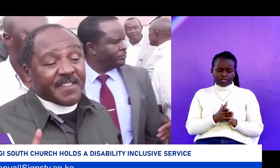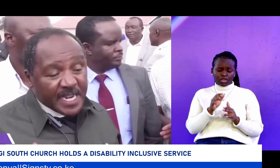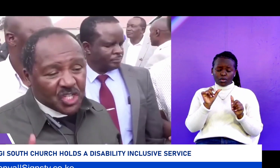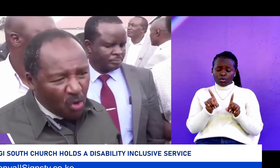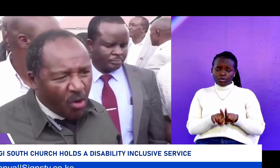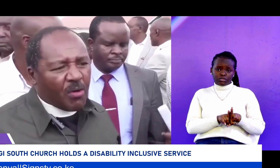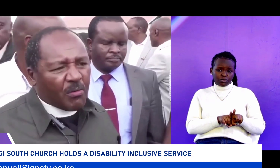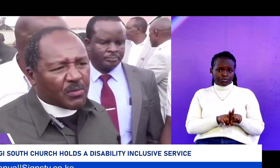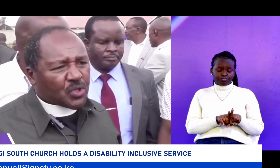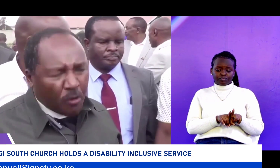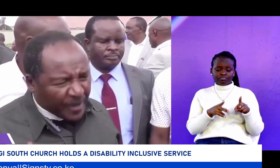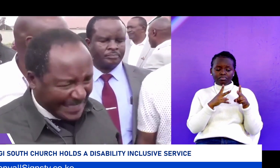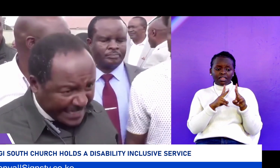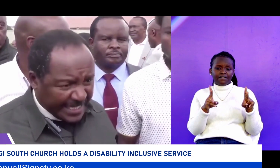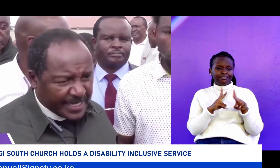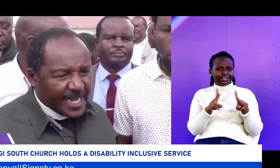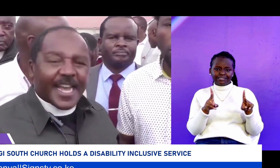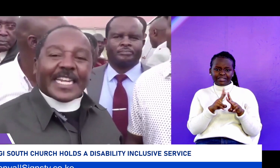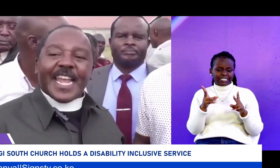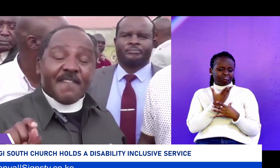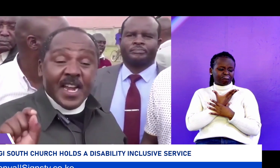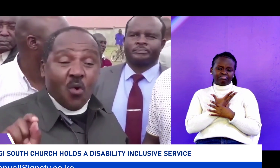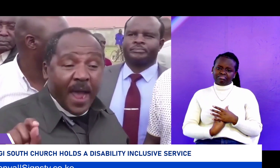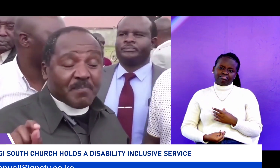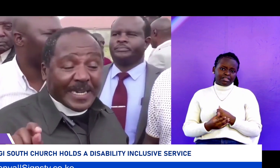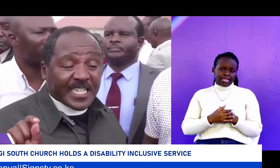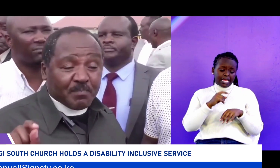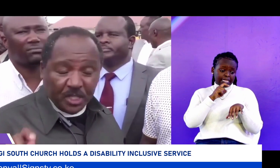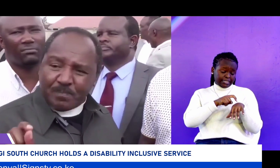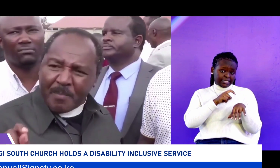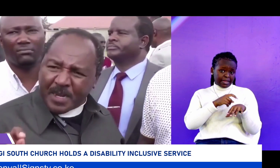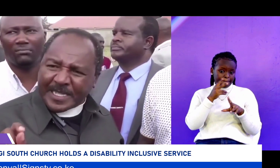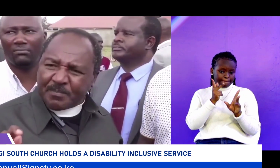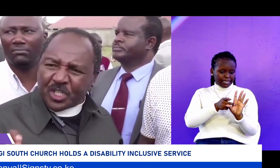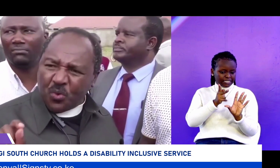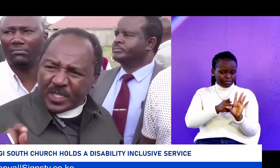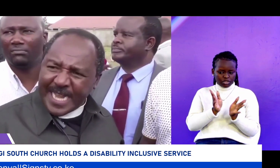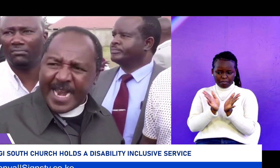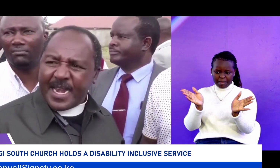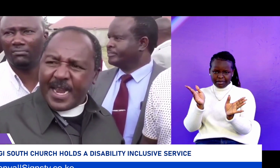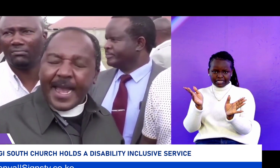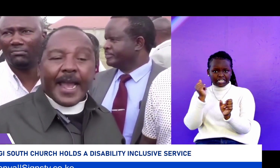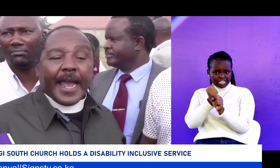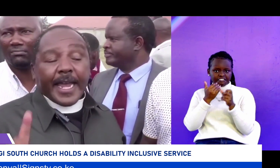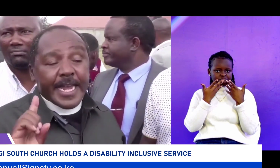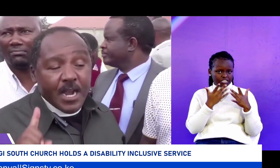even so frustrating that even when public participation was done,